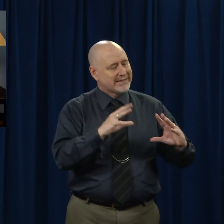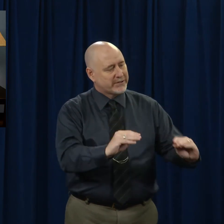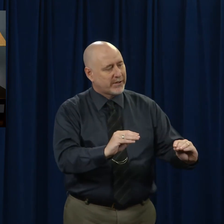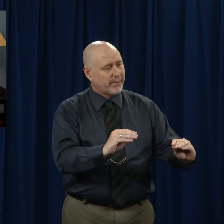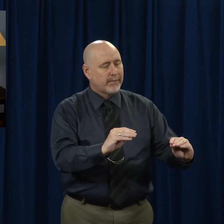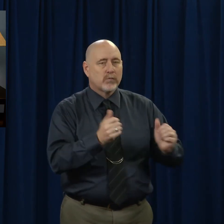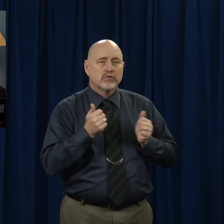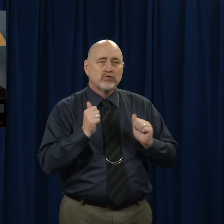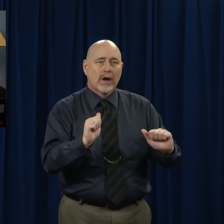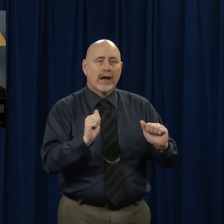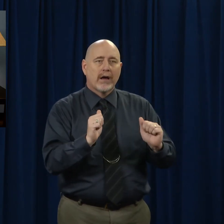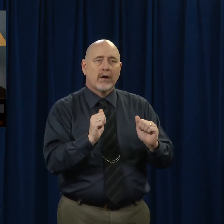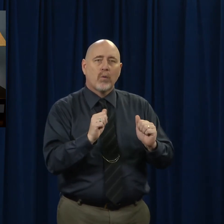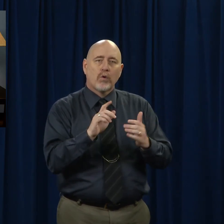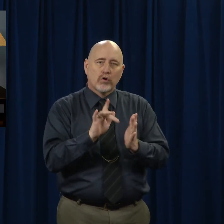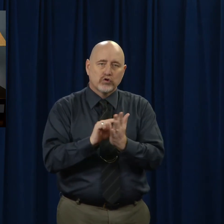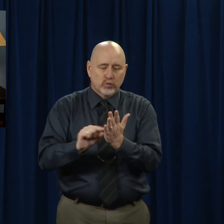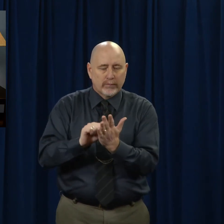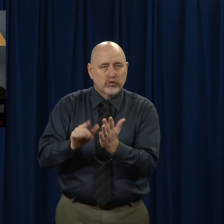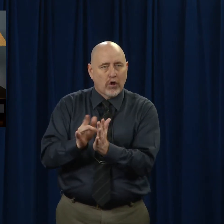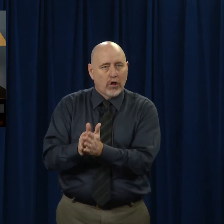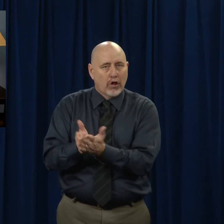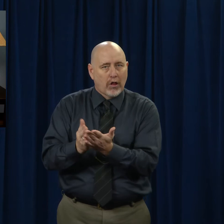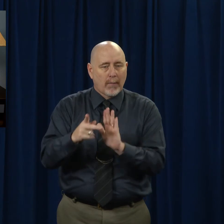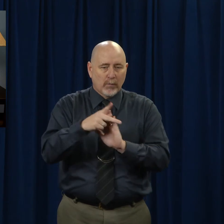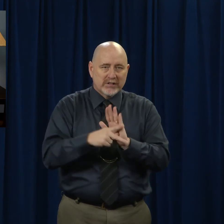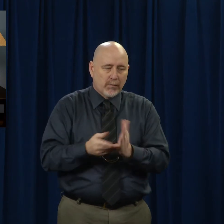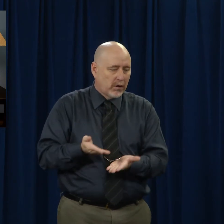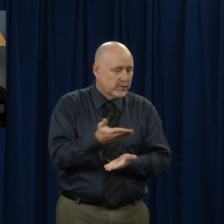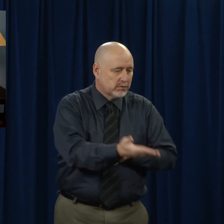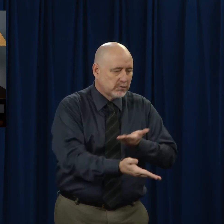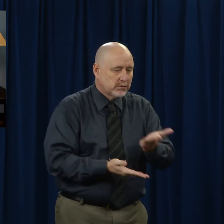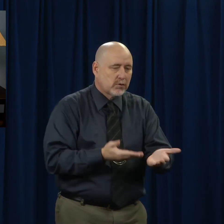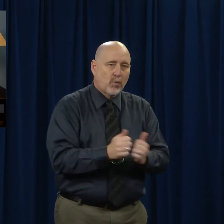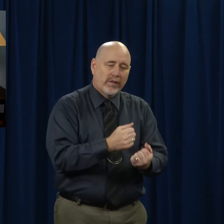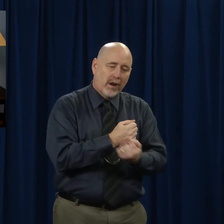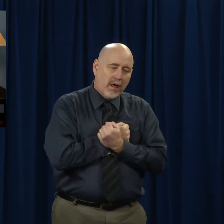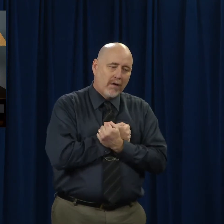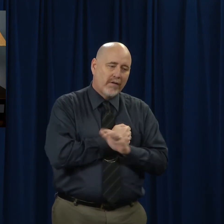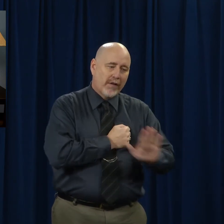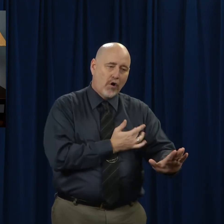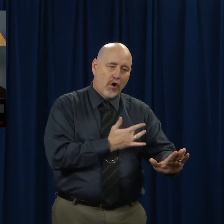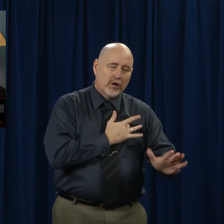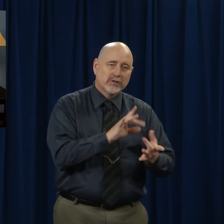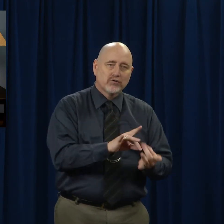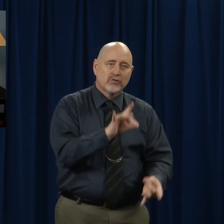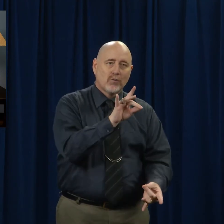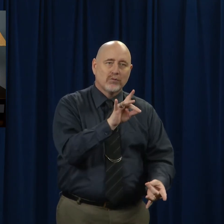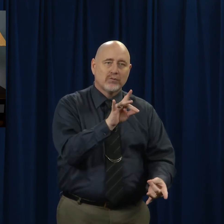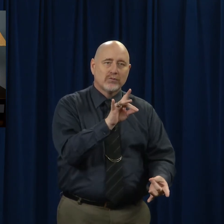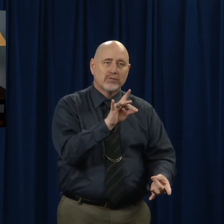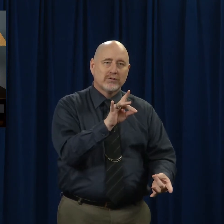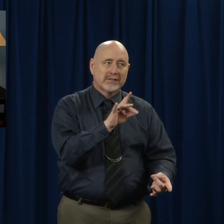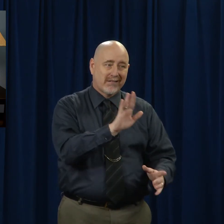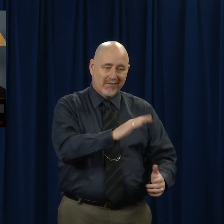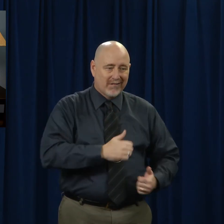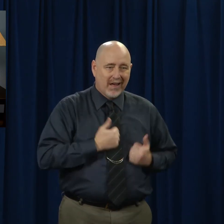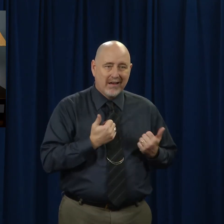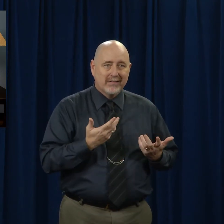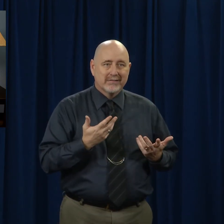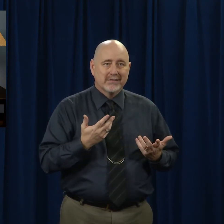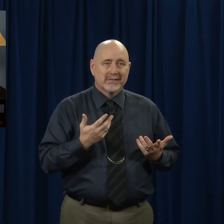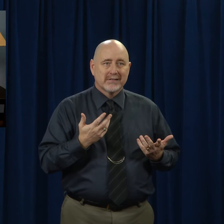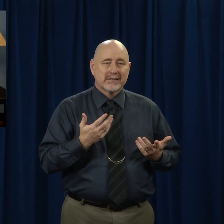with scriptural principles and with a love for their hearts and their souls and their whole